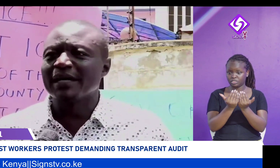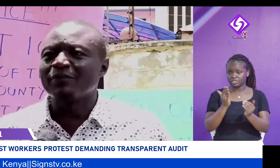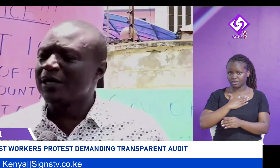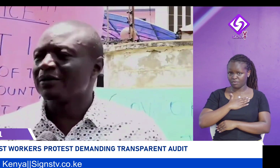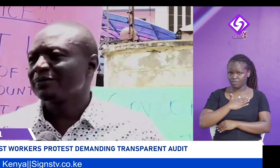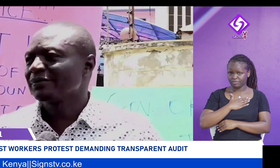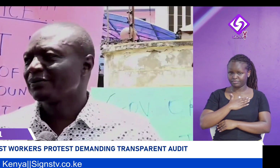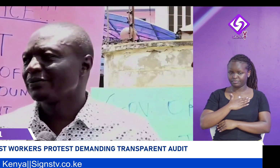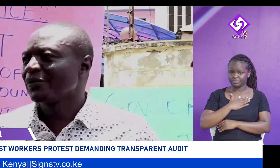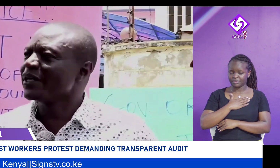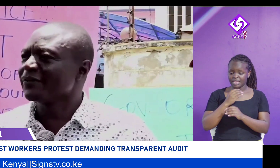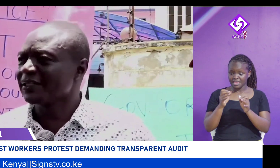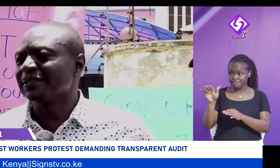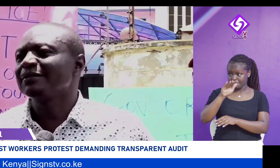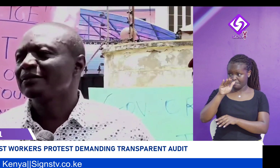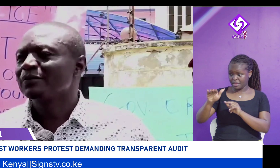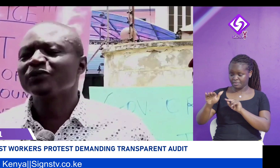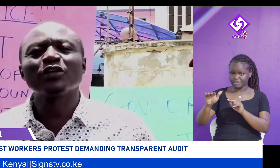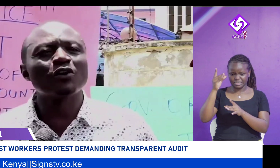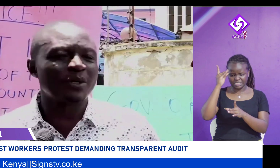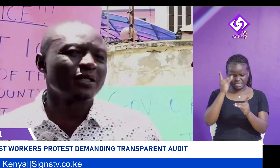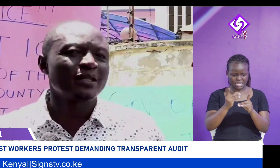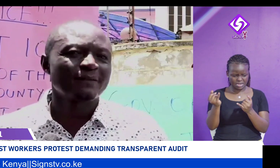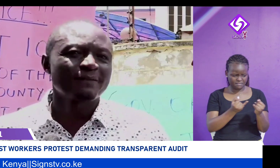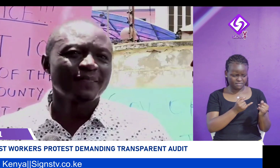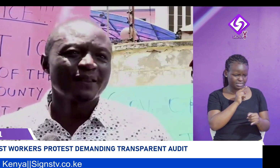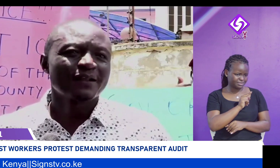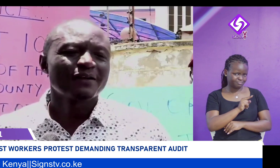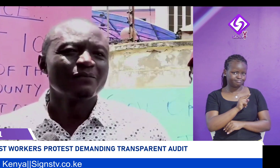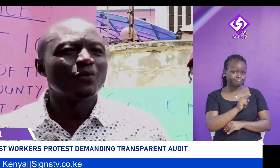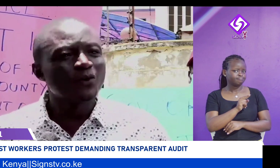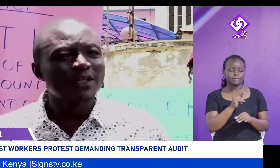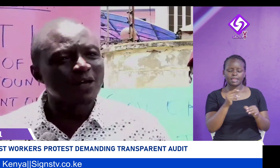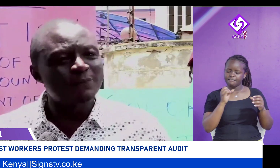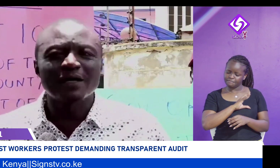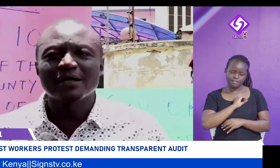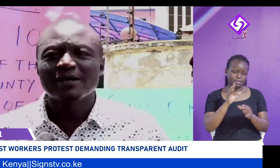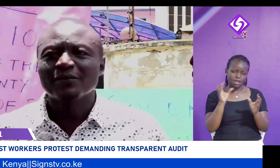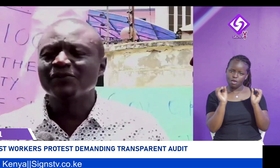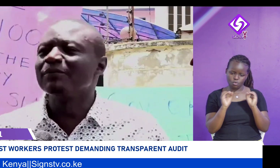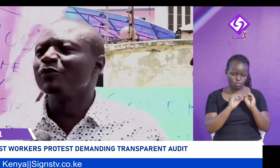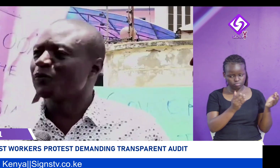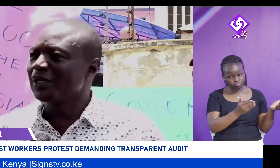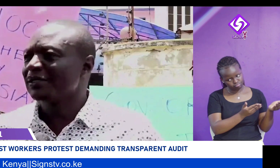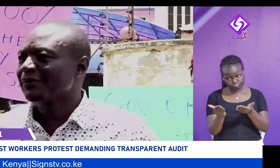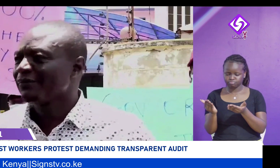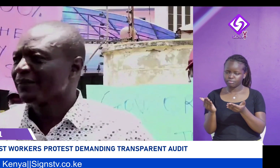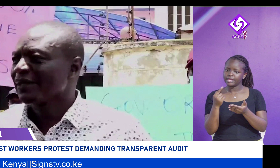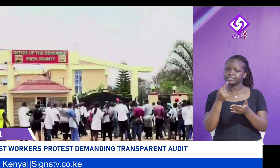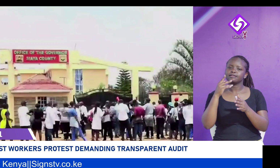assembly taamua mkuwa invited, msiogope. Mkuje tu hapa museme